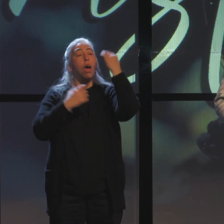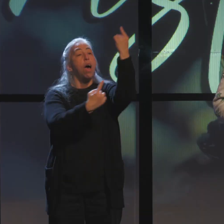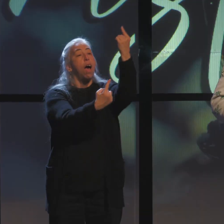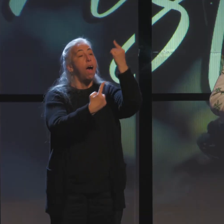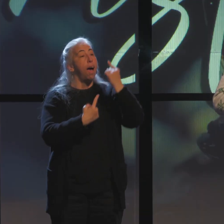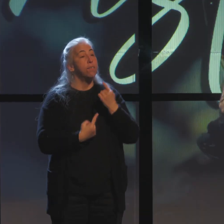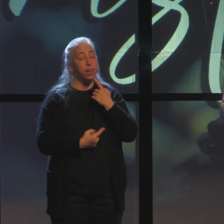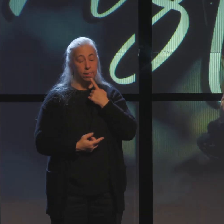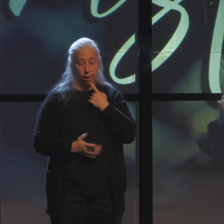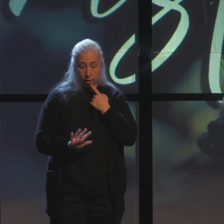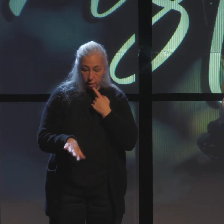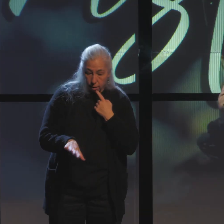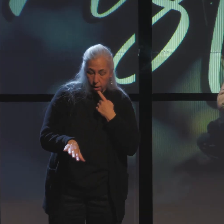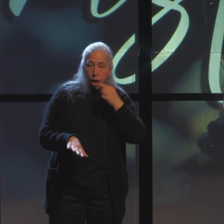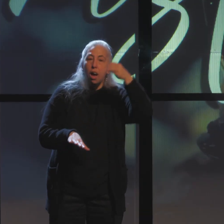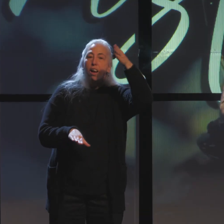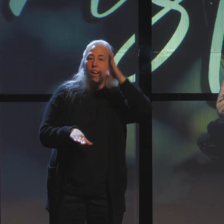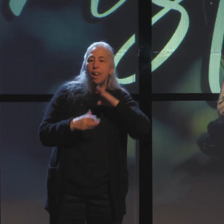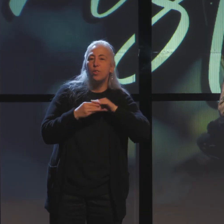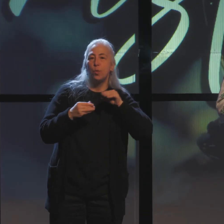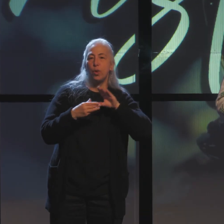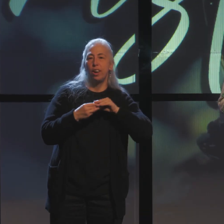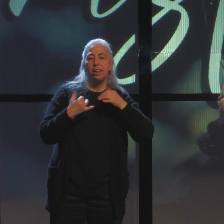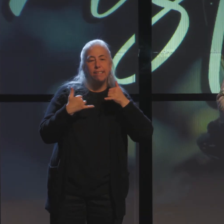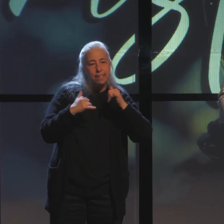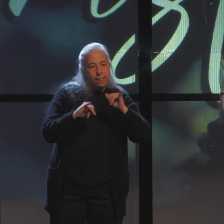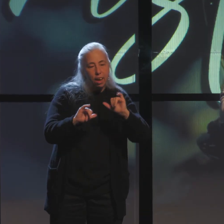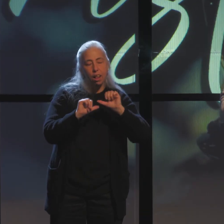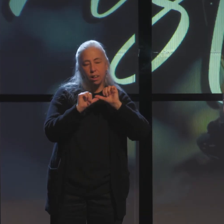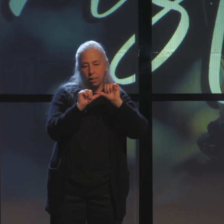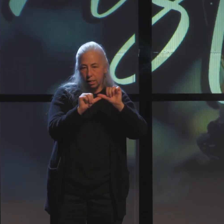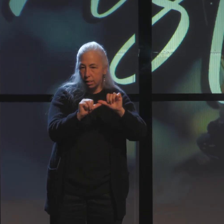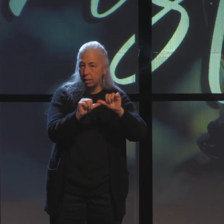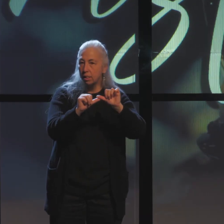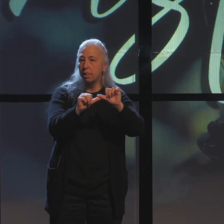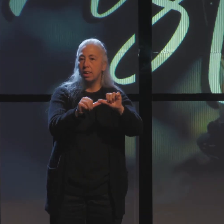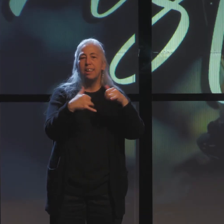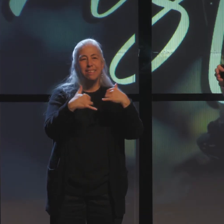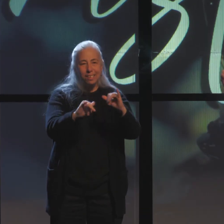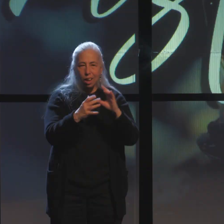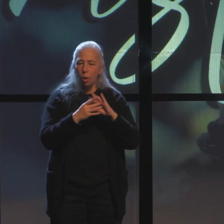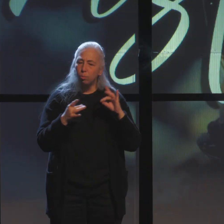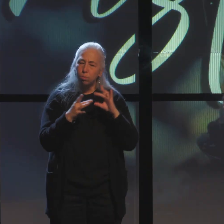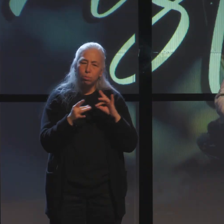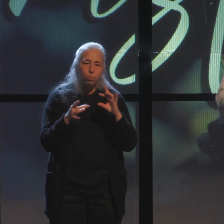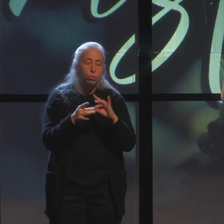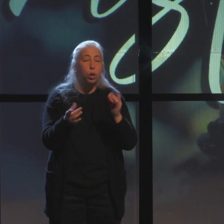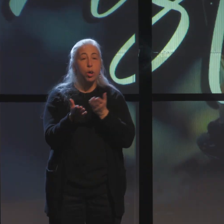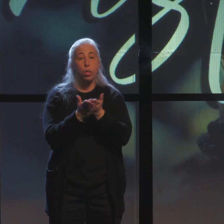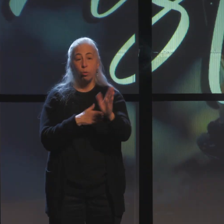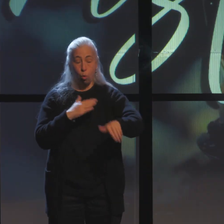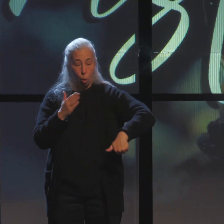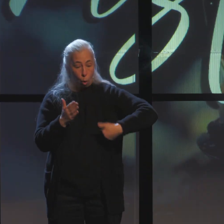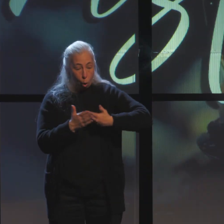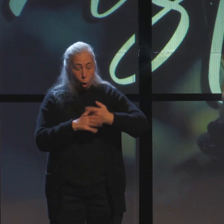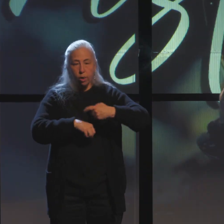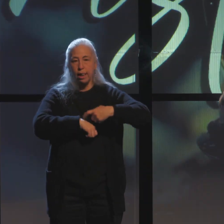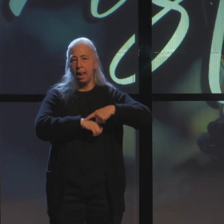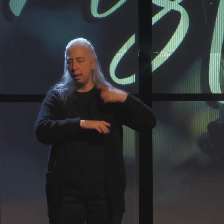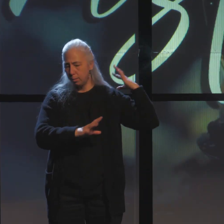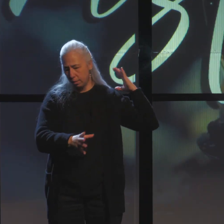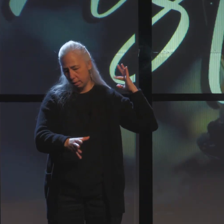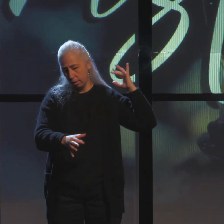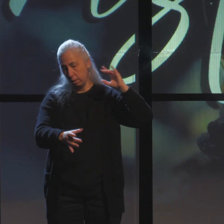God's story is still being written. God's story is still being told. Through every age, the story has